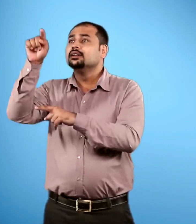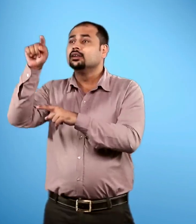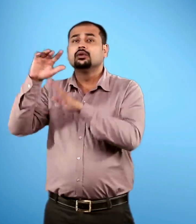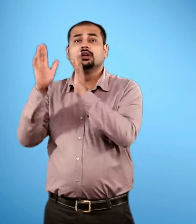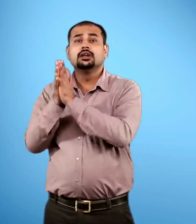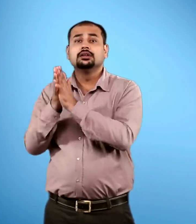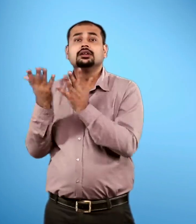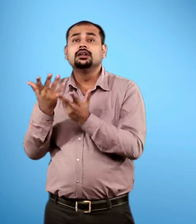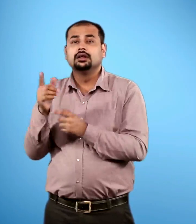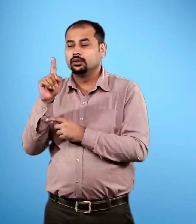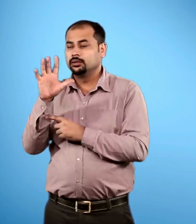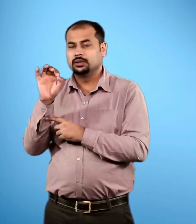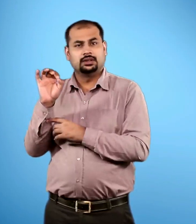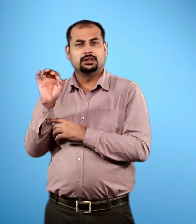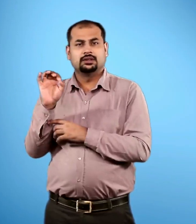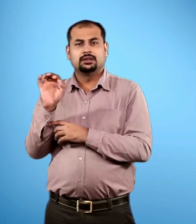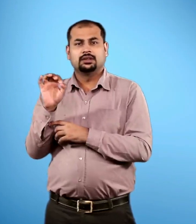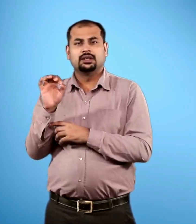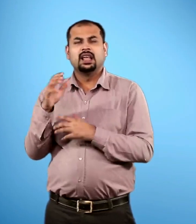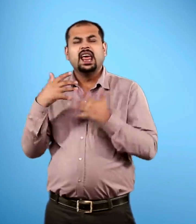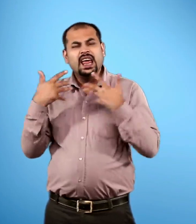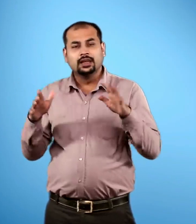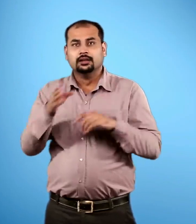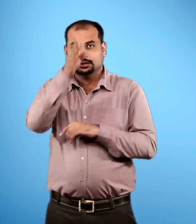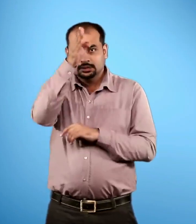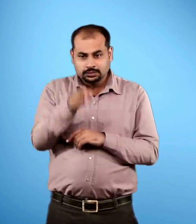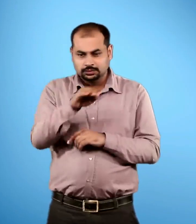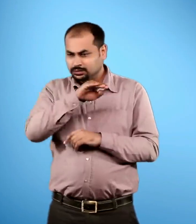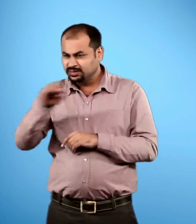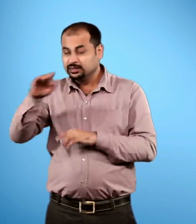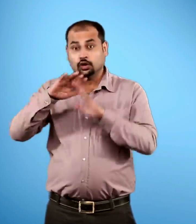We have a square grid with 3 columns and 3 rows.